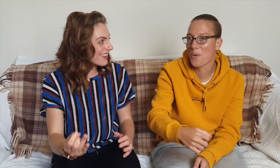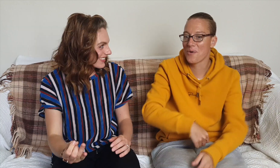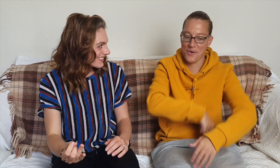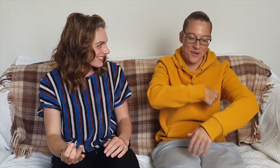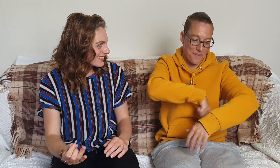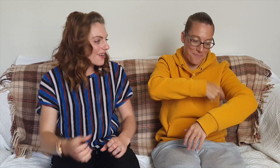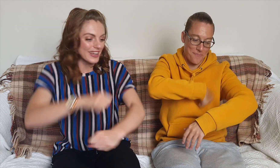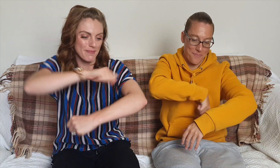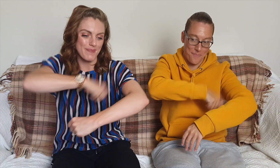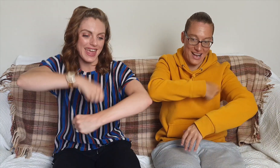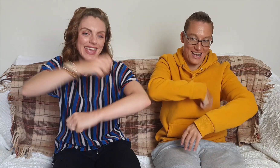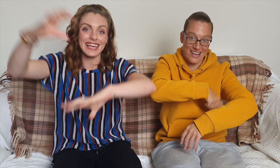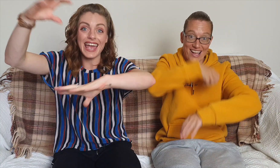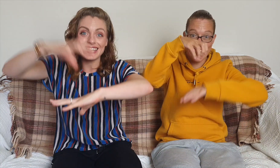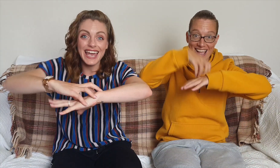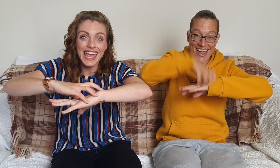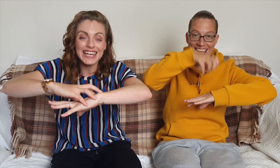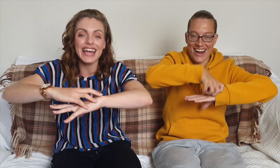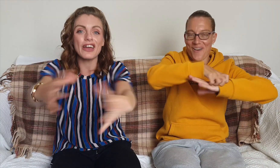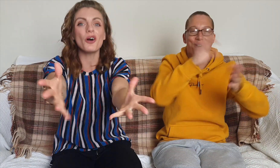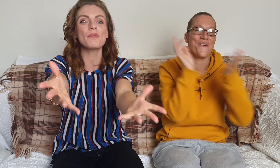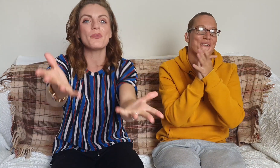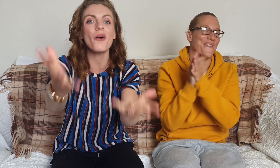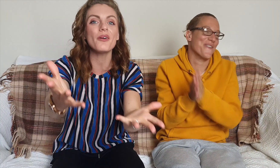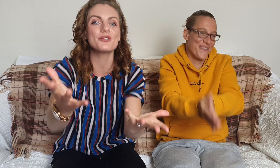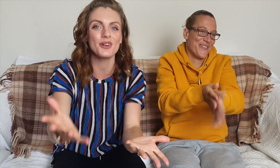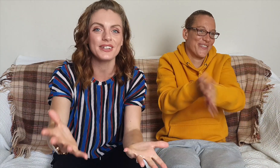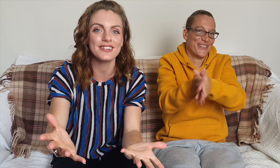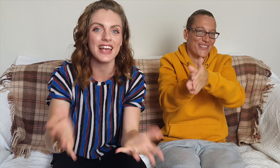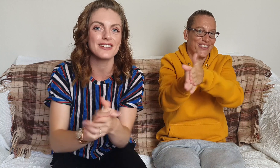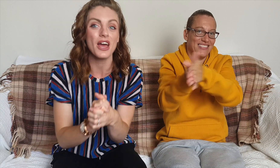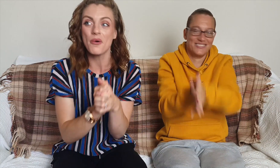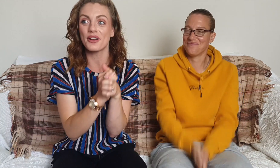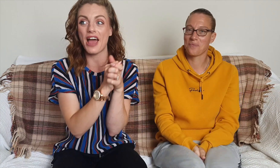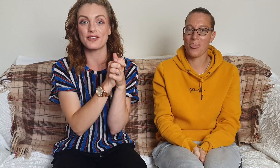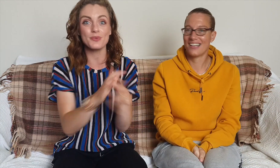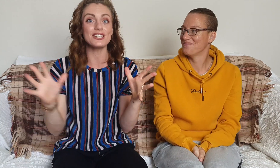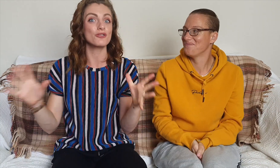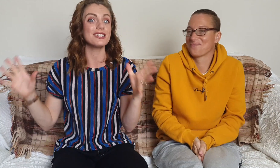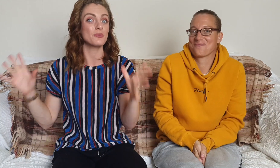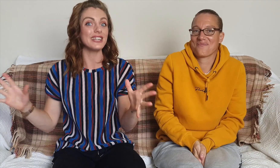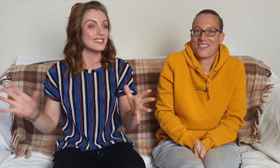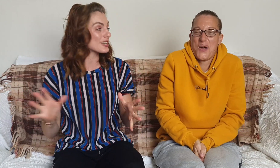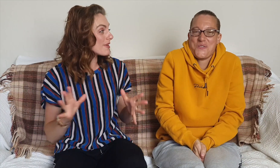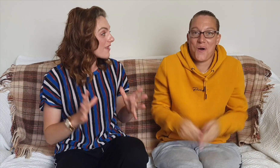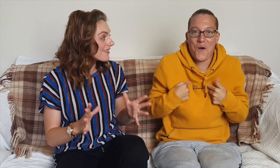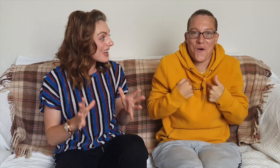very good, we can bake a cake, and I hope you all join us, and we're going to have a sweet treat week. It's going to be very